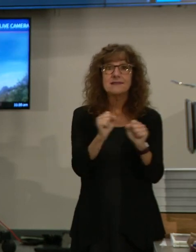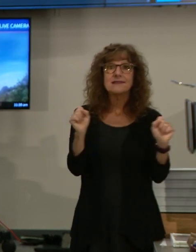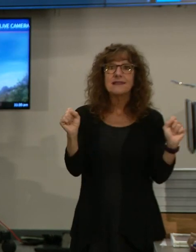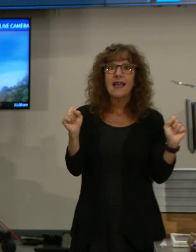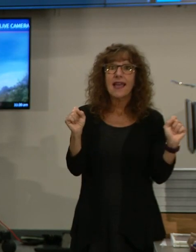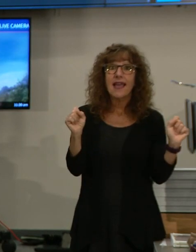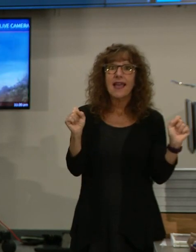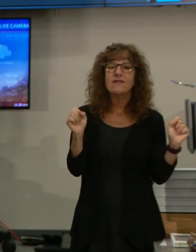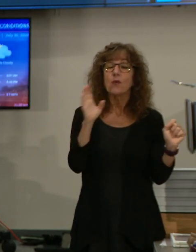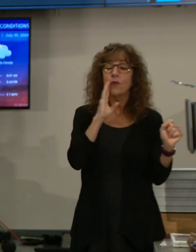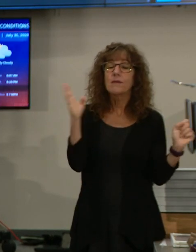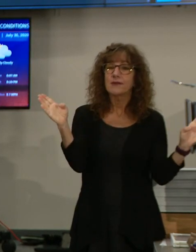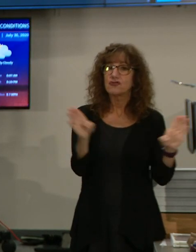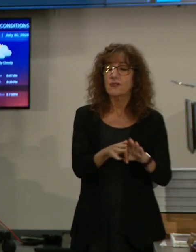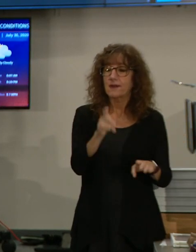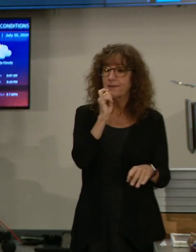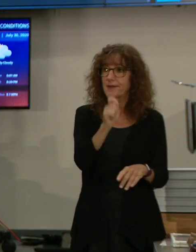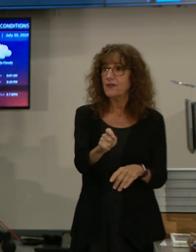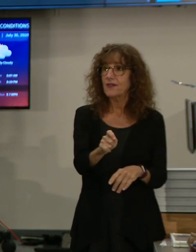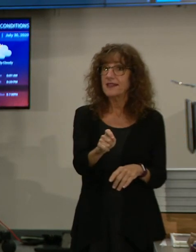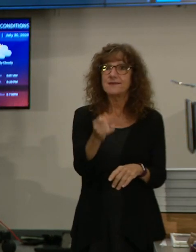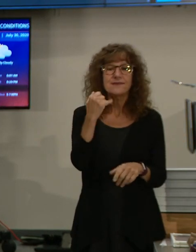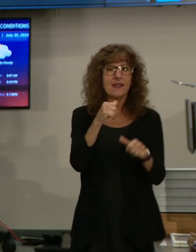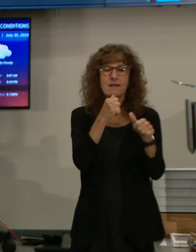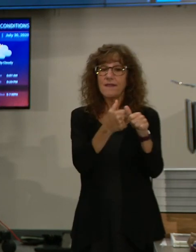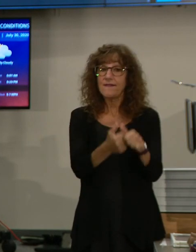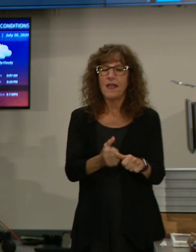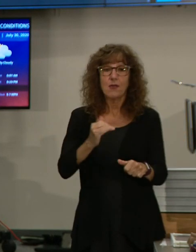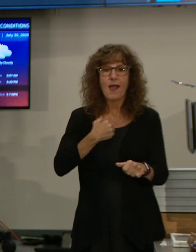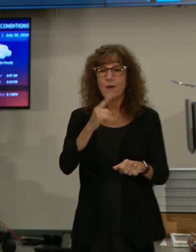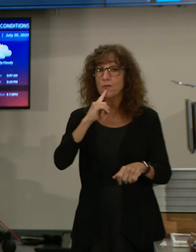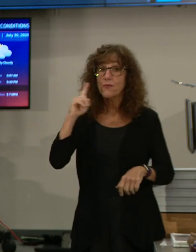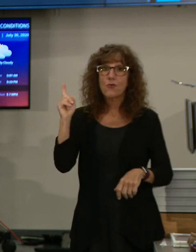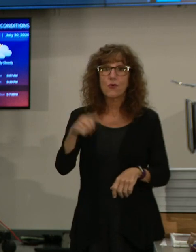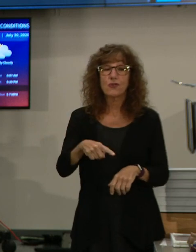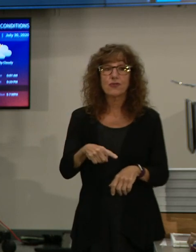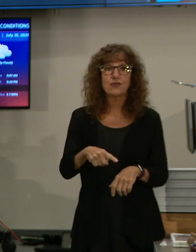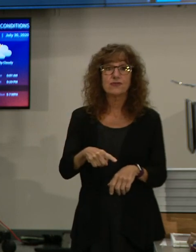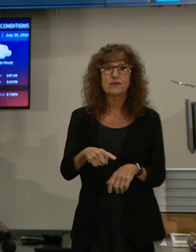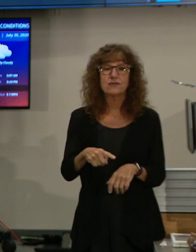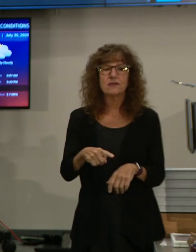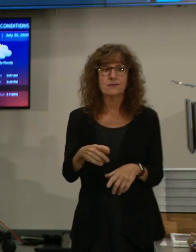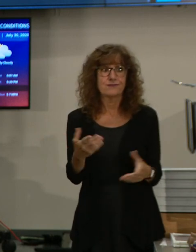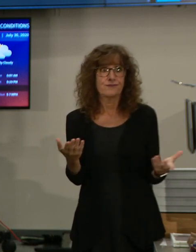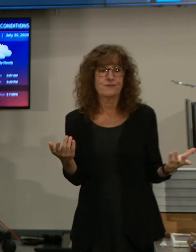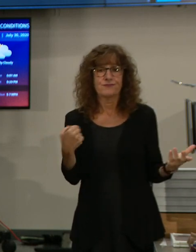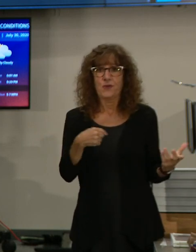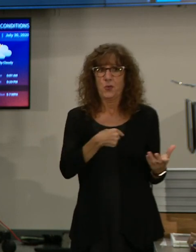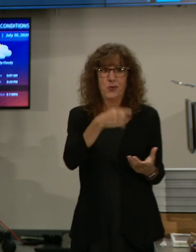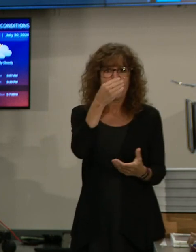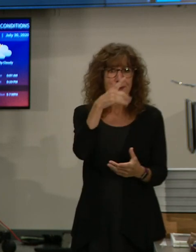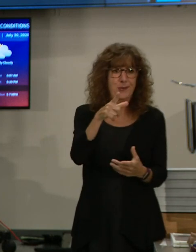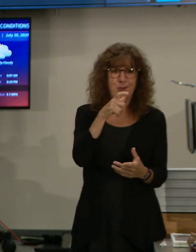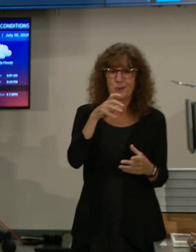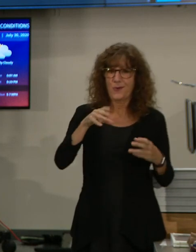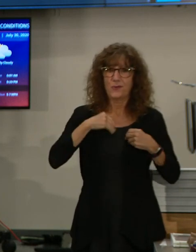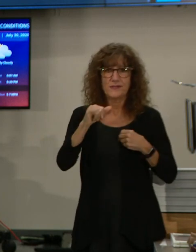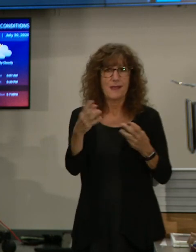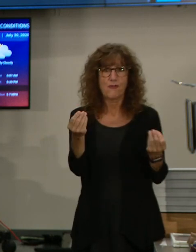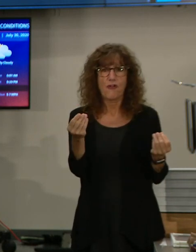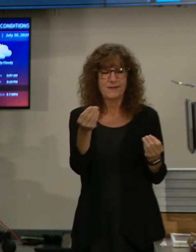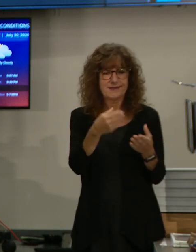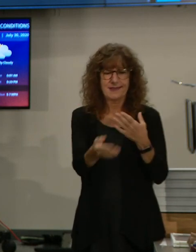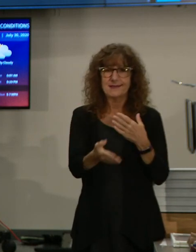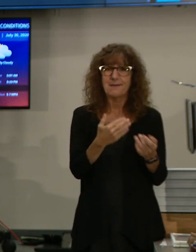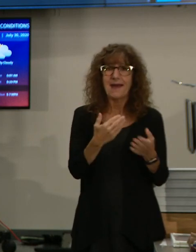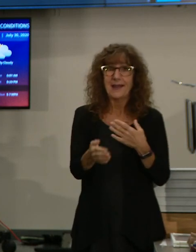that one will be shut down if they do not comply with our orders. And so it has nothing whatsoever. We don't care whose property it is.